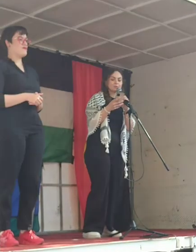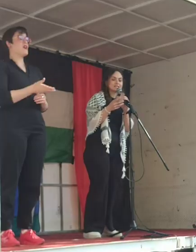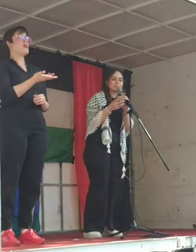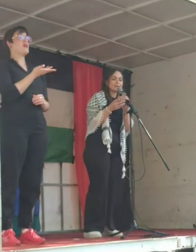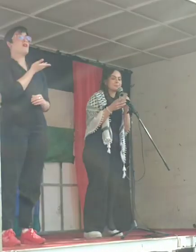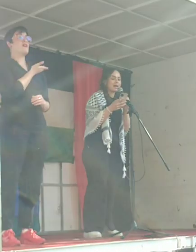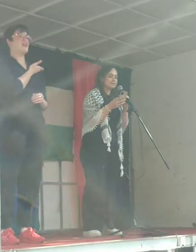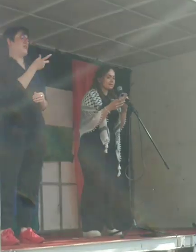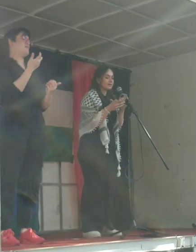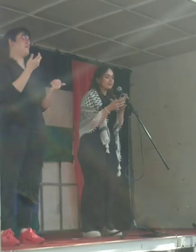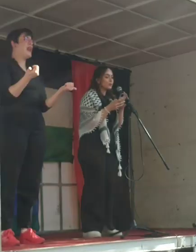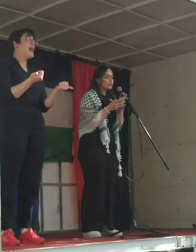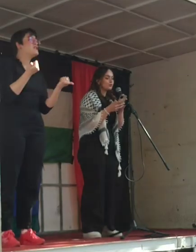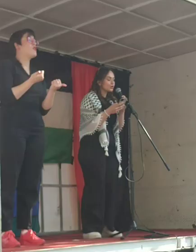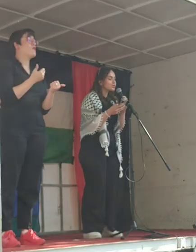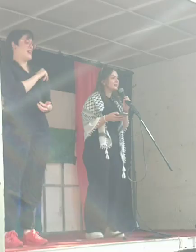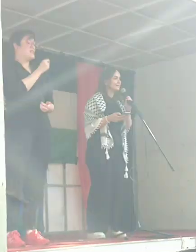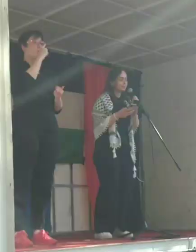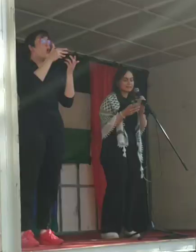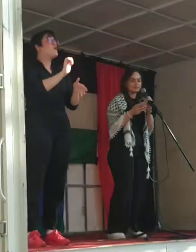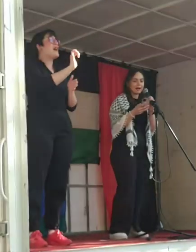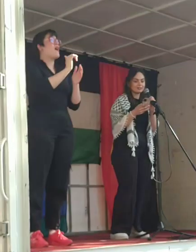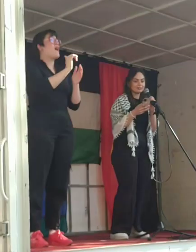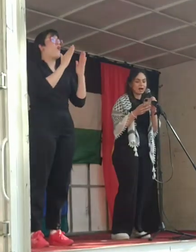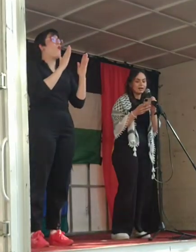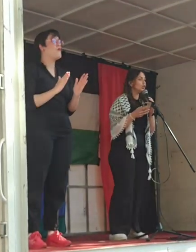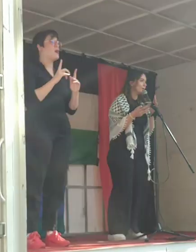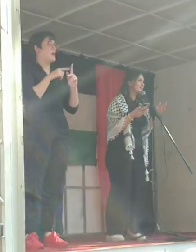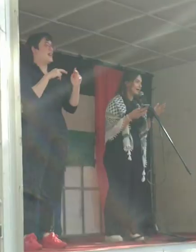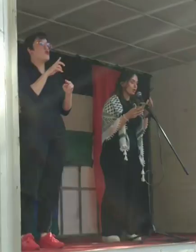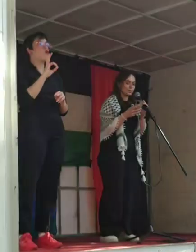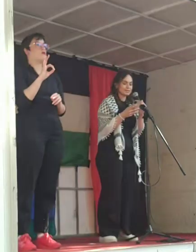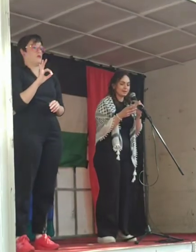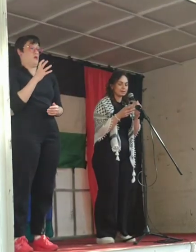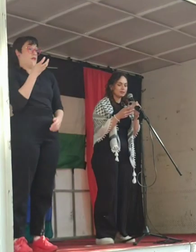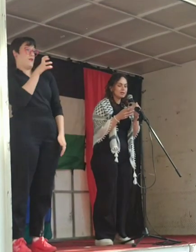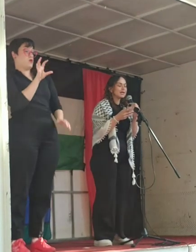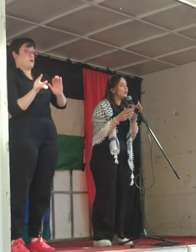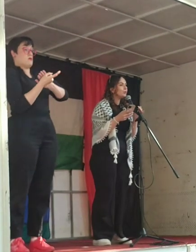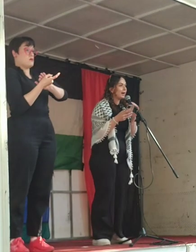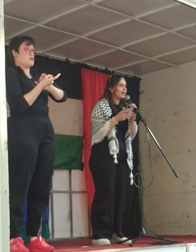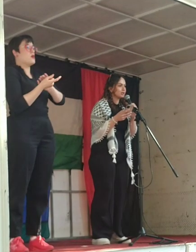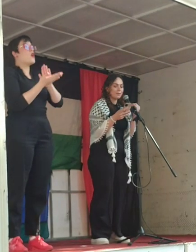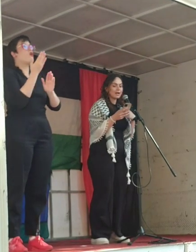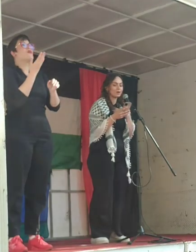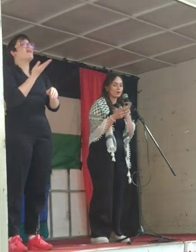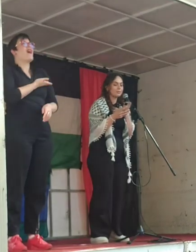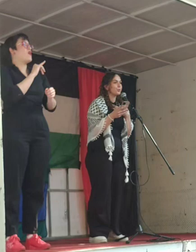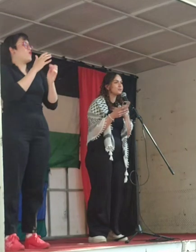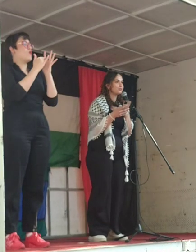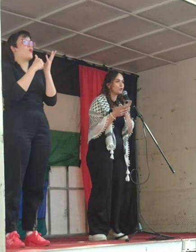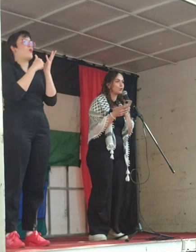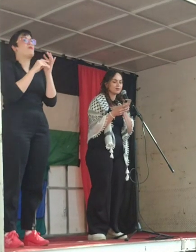Gaza is filled with displaced Palestinians. If you are not forcefully displaced out of Palestine, you went to Gaza or West Bank. Can you imagine if